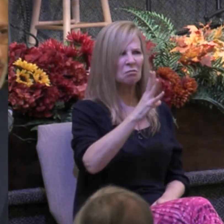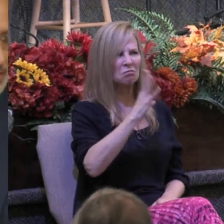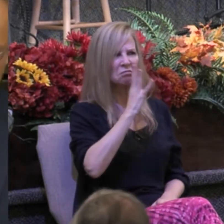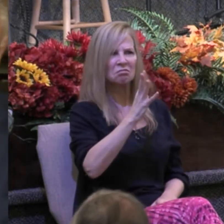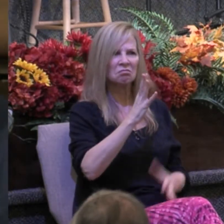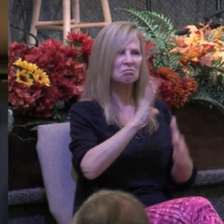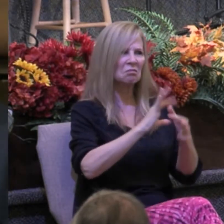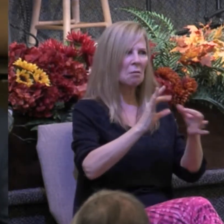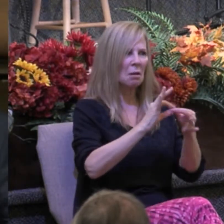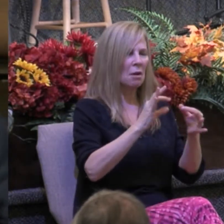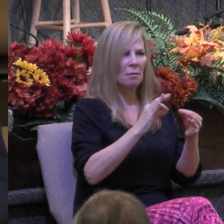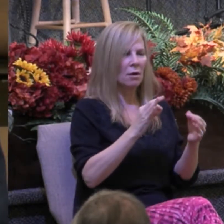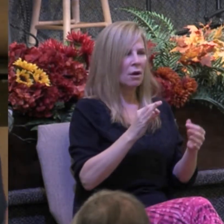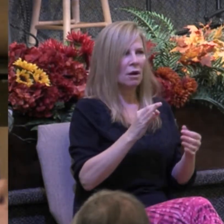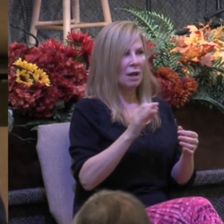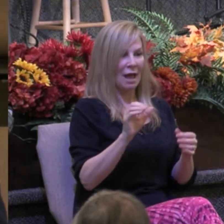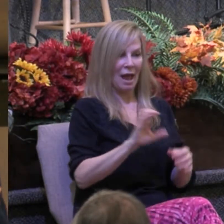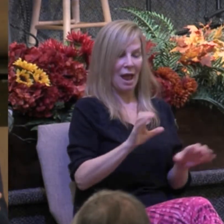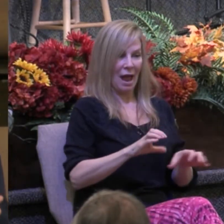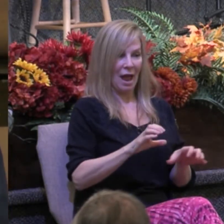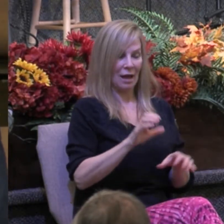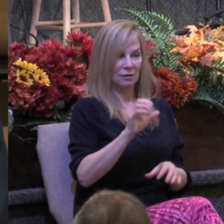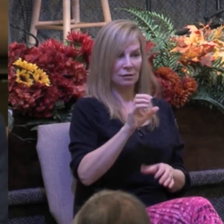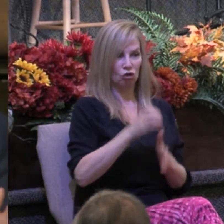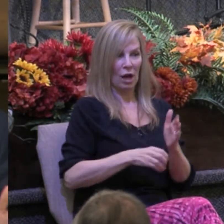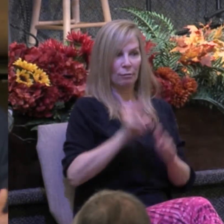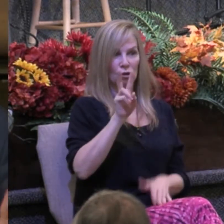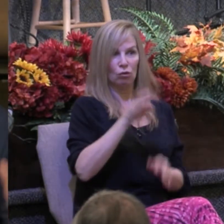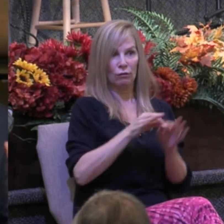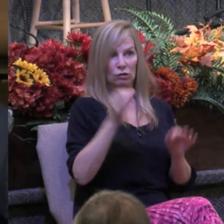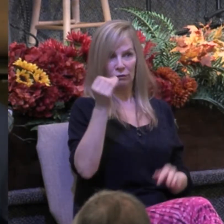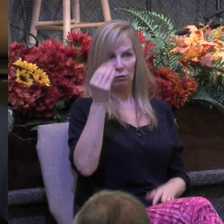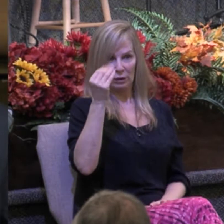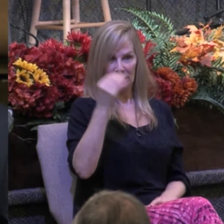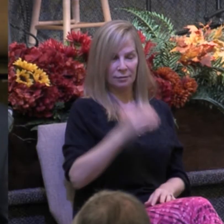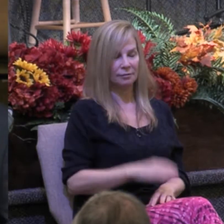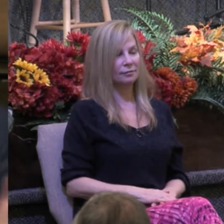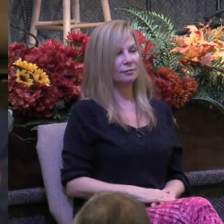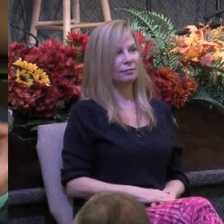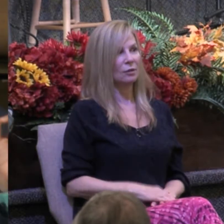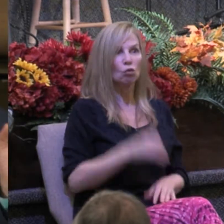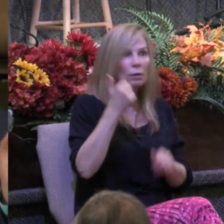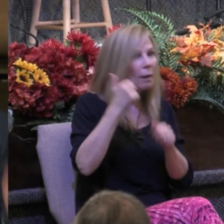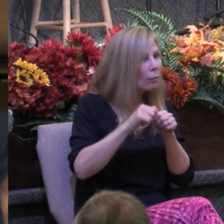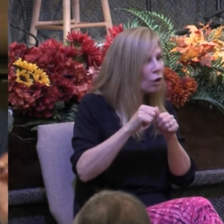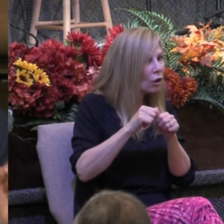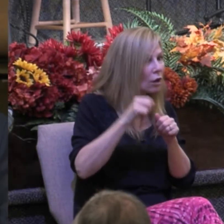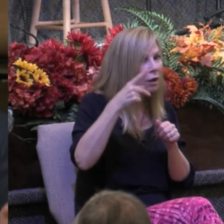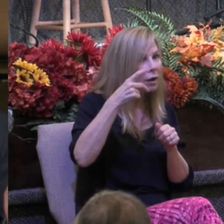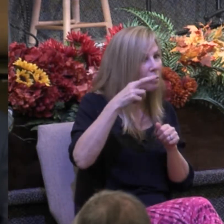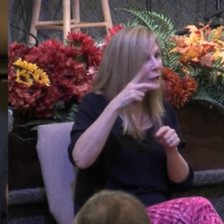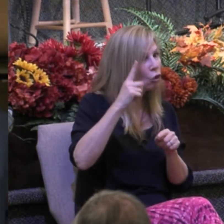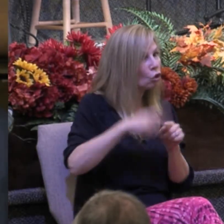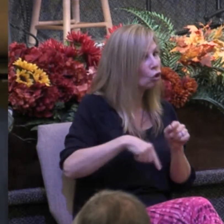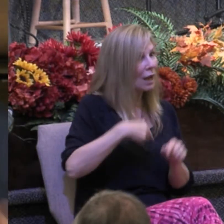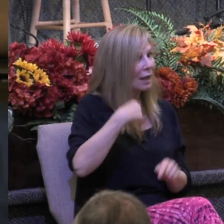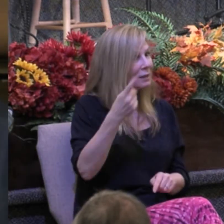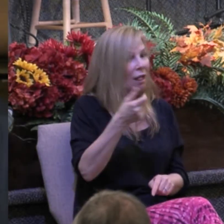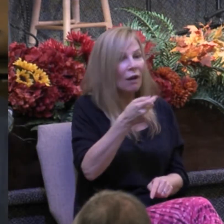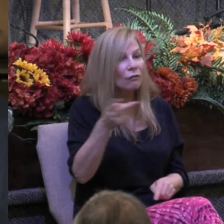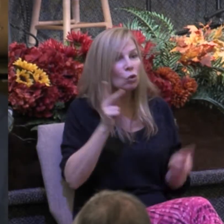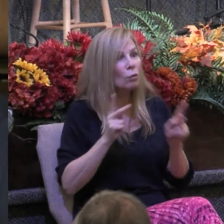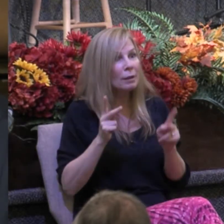of the apostles. Acts chapter 2, starting at verse 14. Now remember, he couldn't even tell a few people